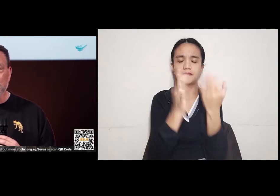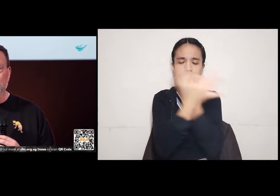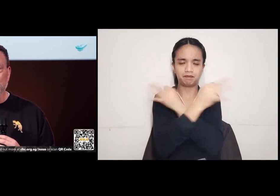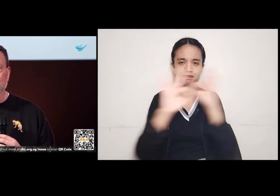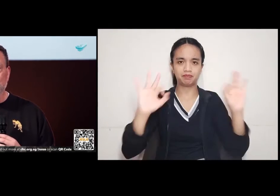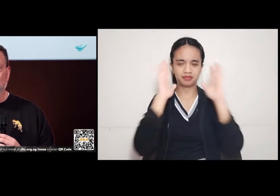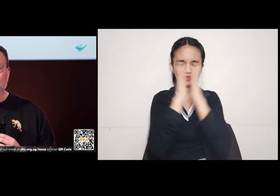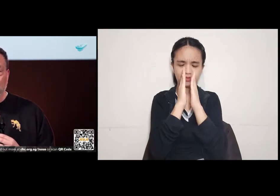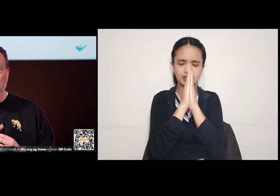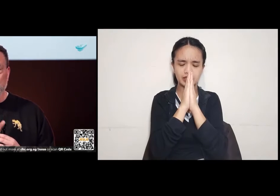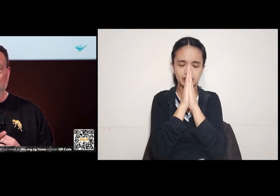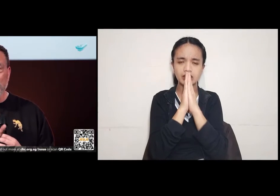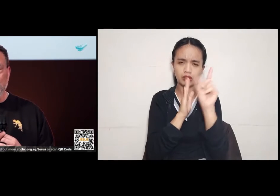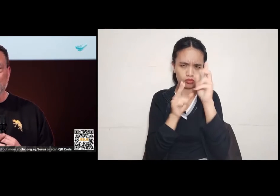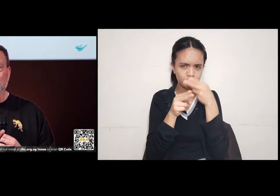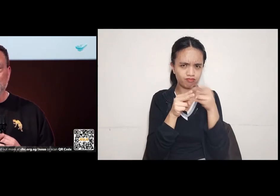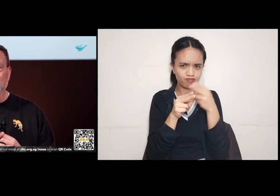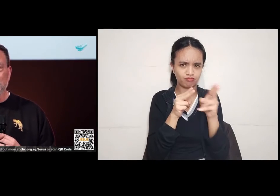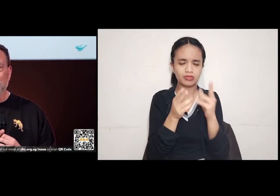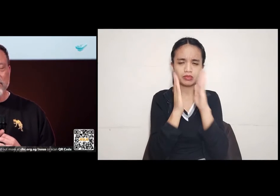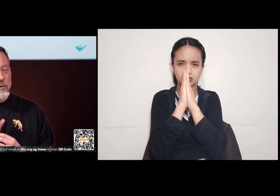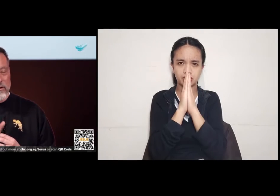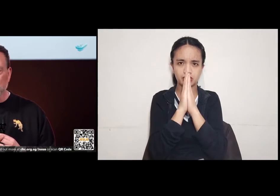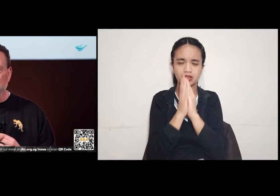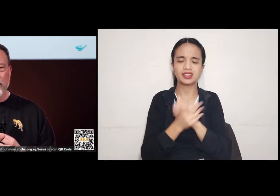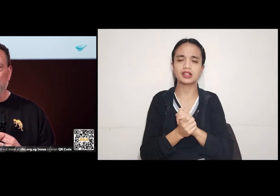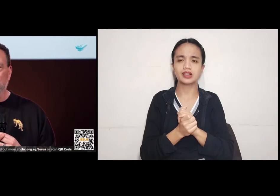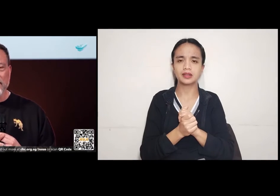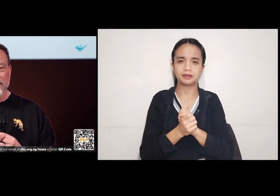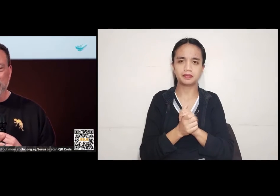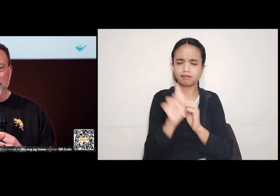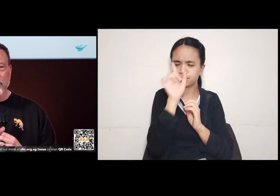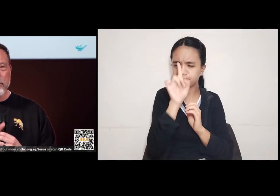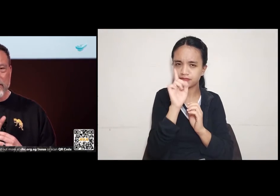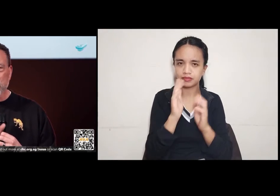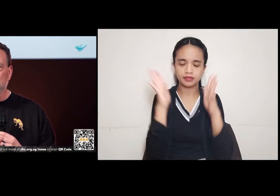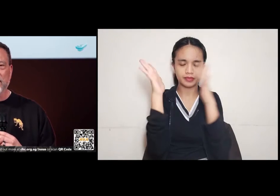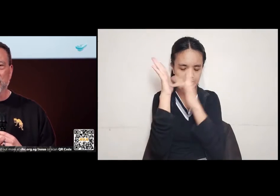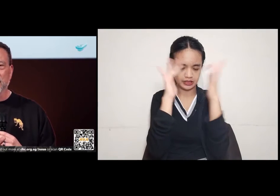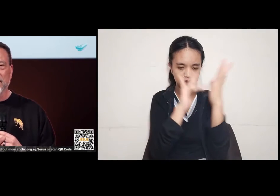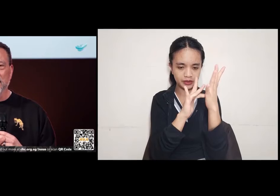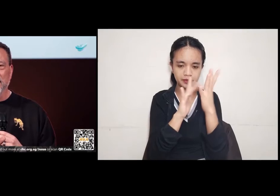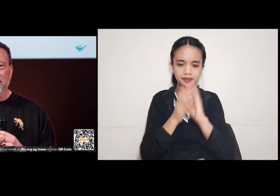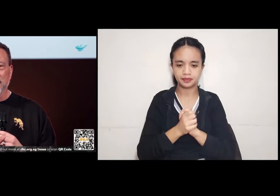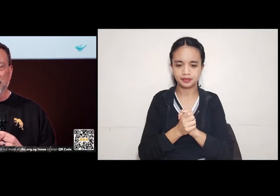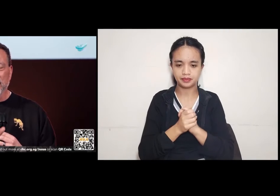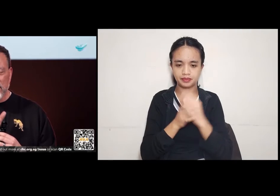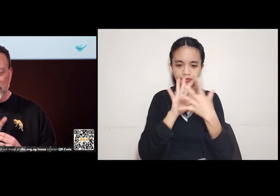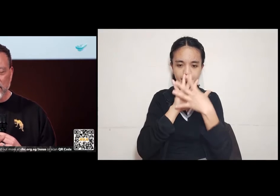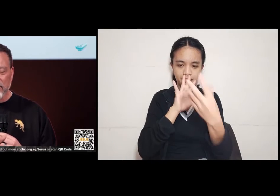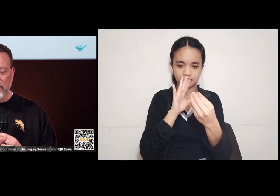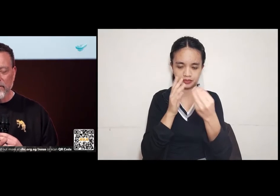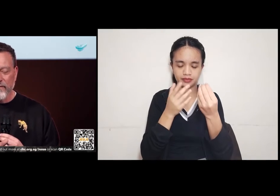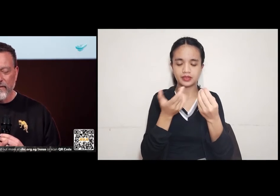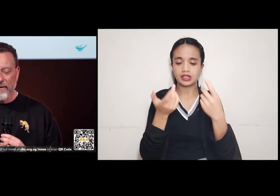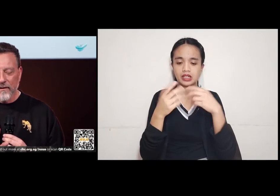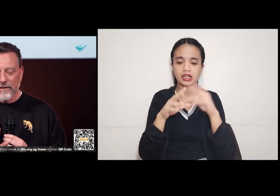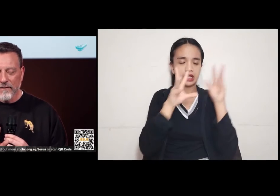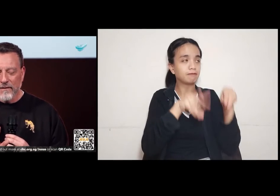free. Would you pray with me right now? Just one simple prayer, just one sentence.